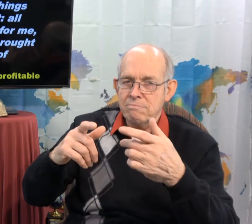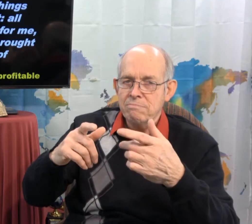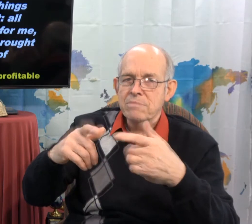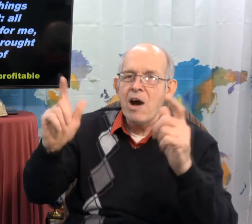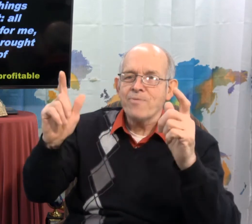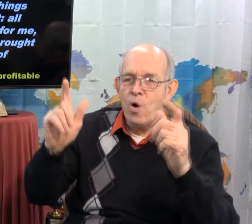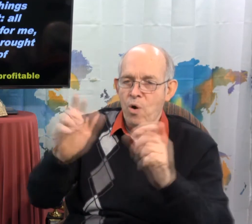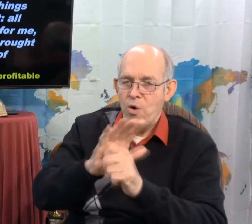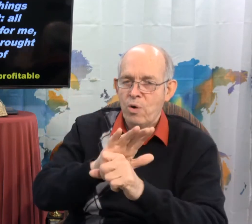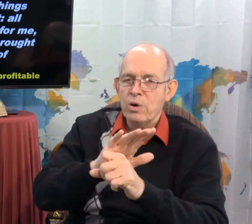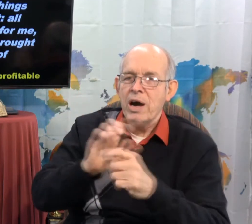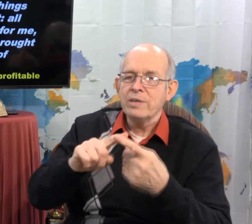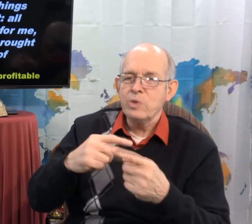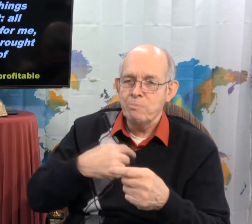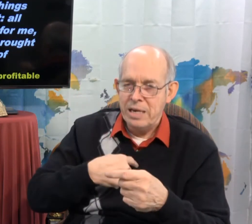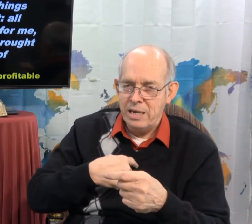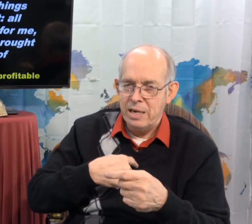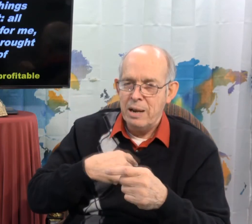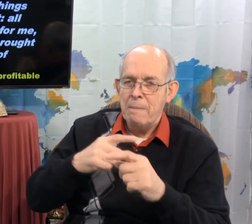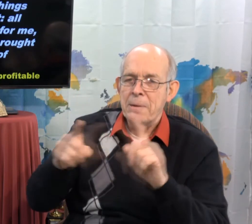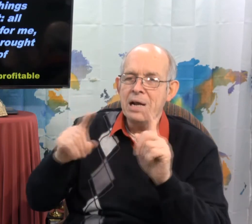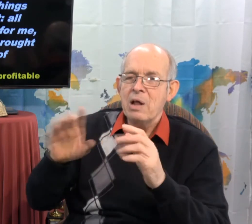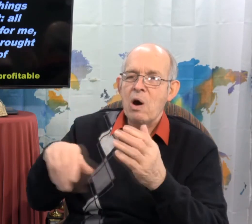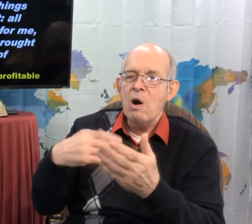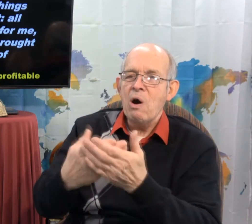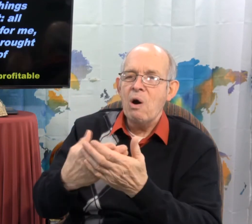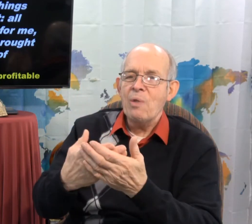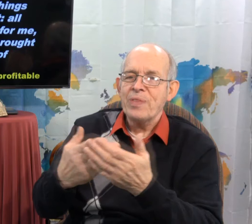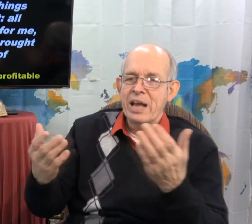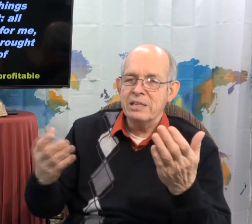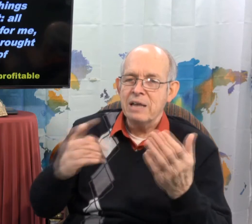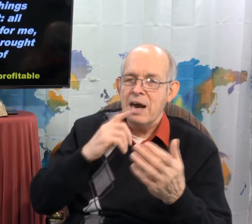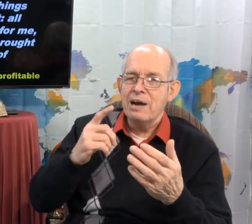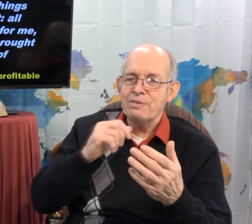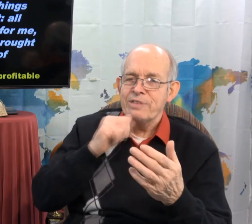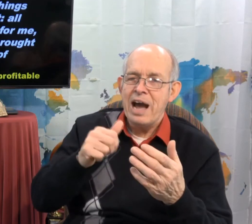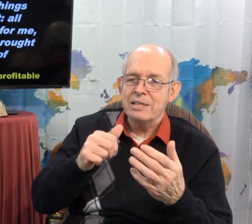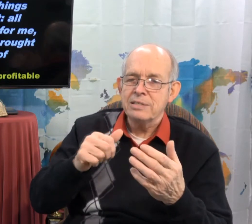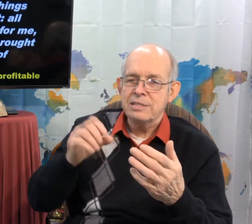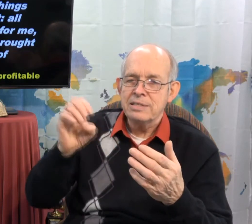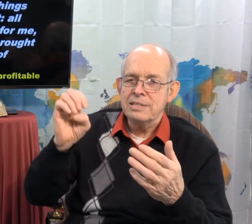are lawful to me, but all things are not